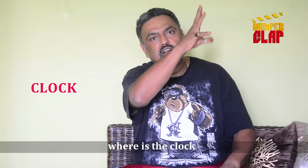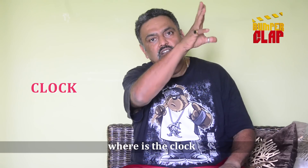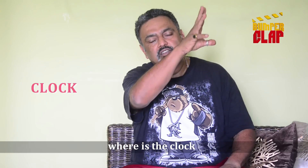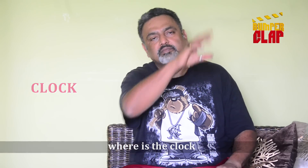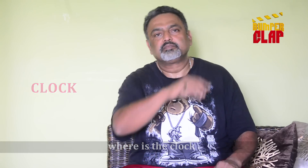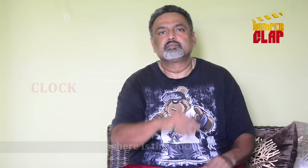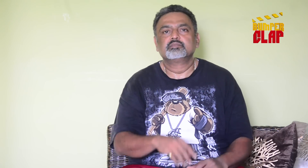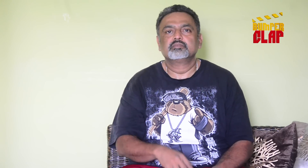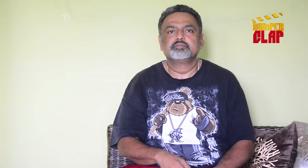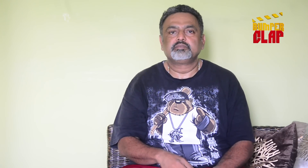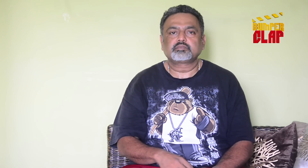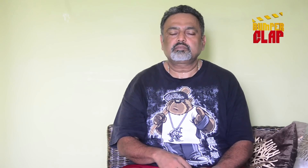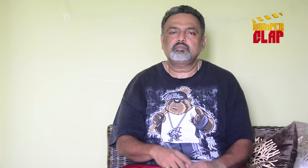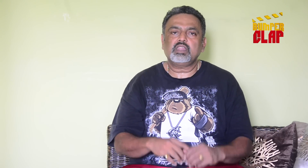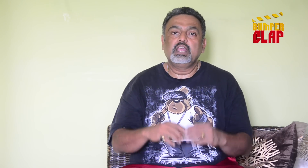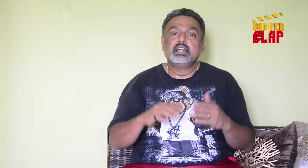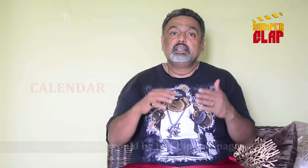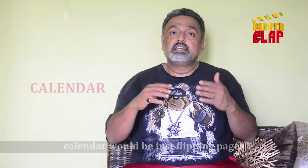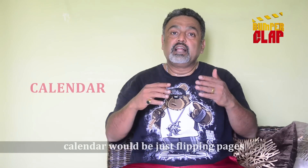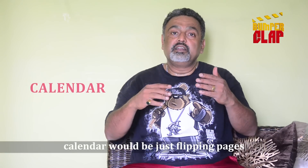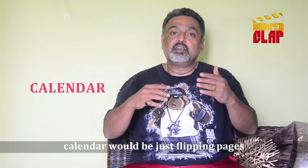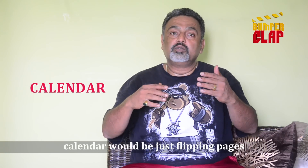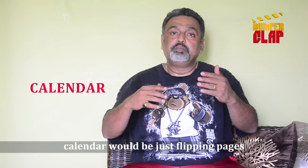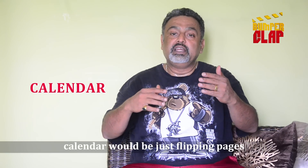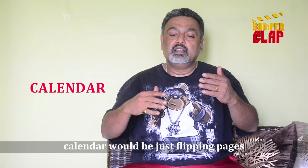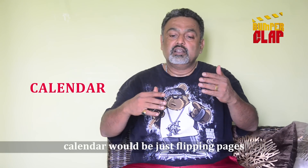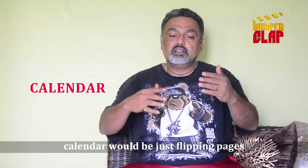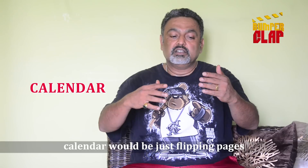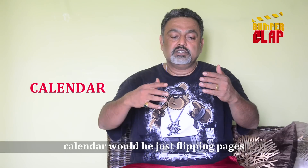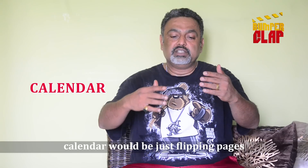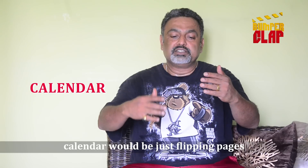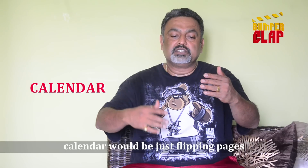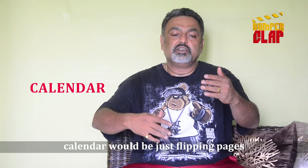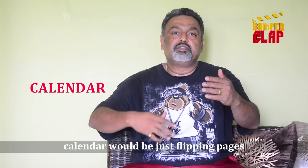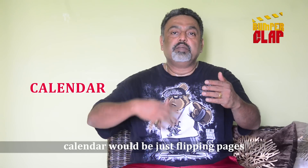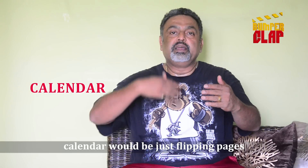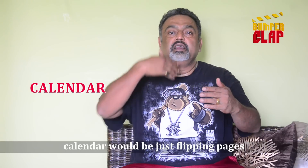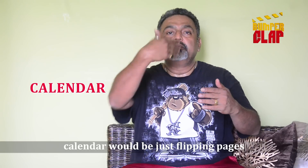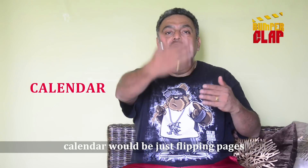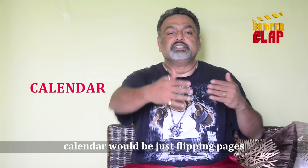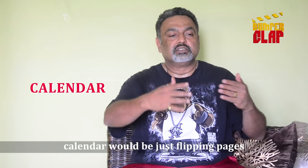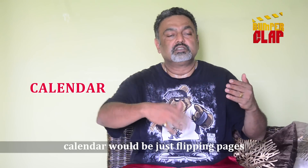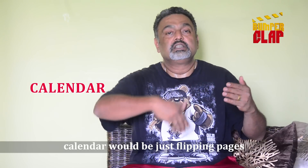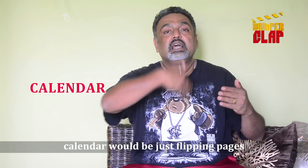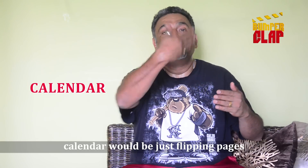calendar will be just flipping pages calendar